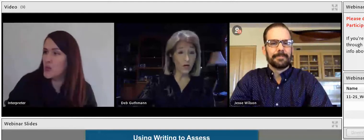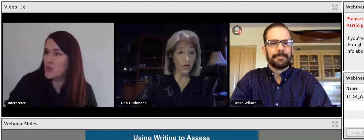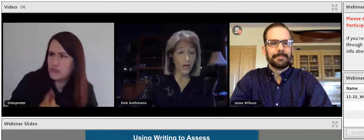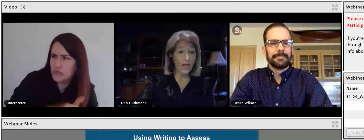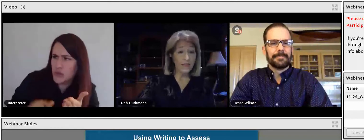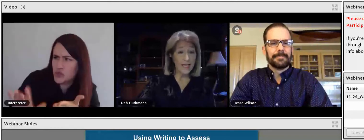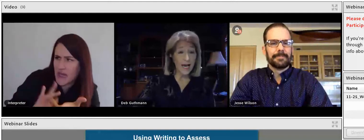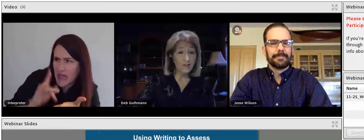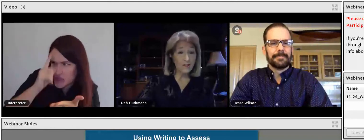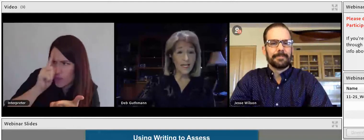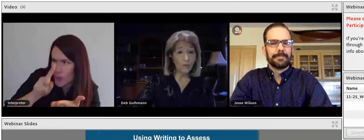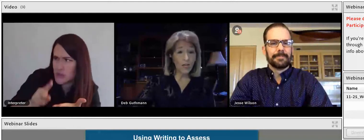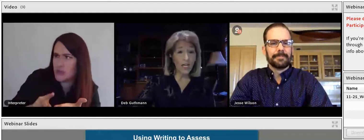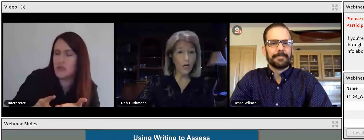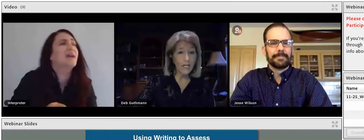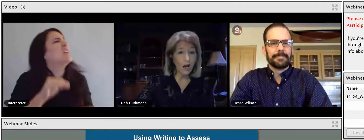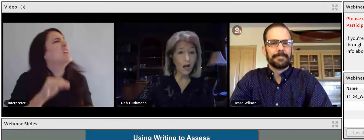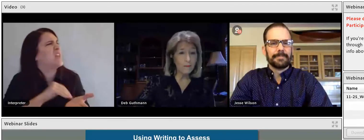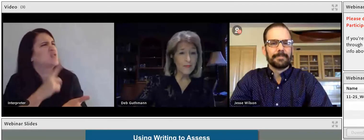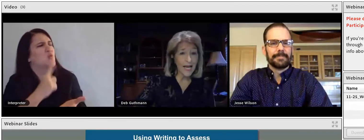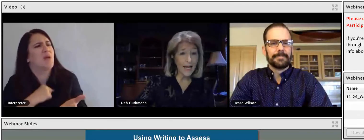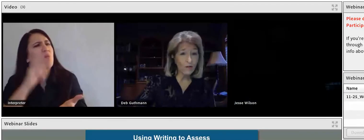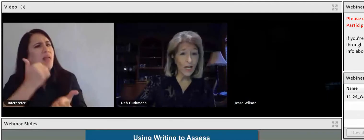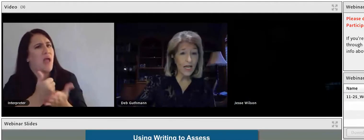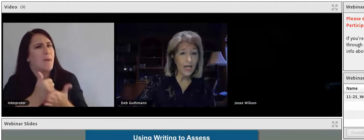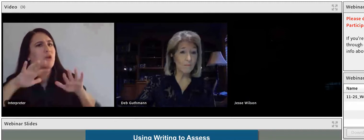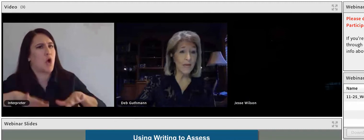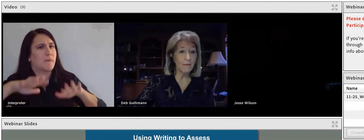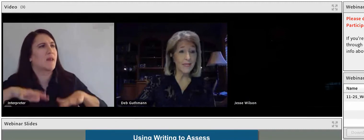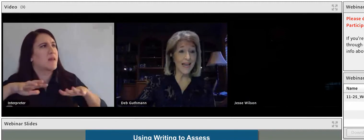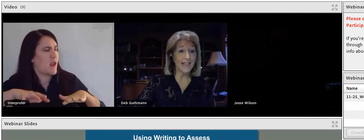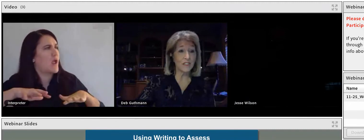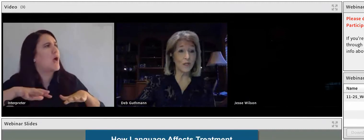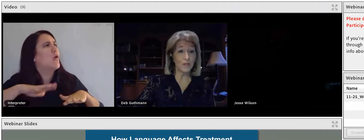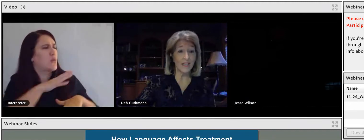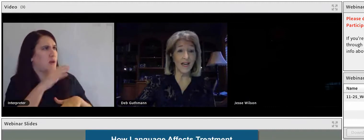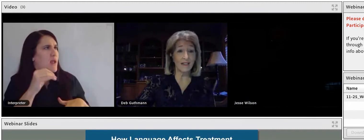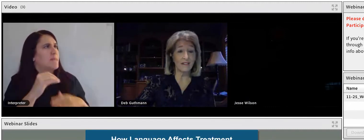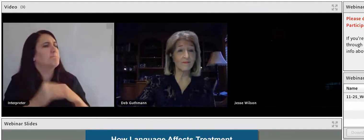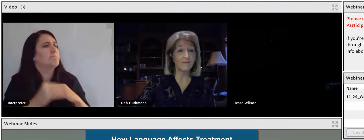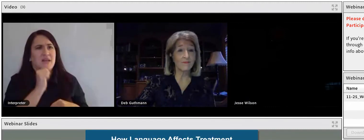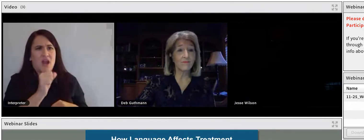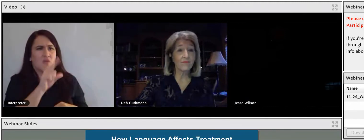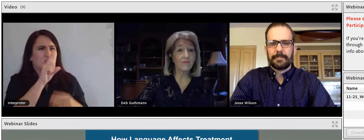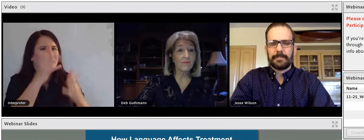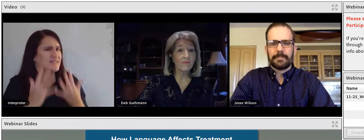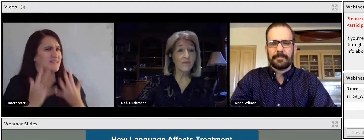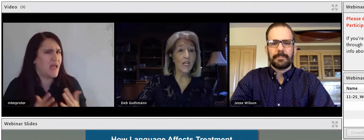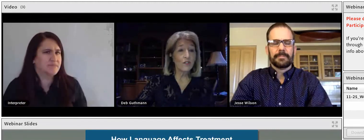medication for? The doctors say it will help me calm down and make me not so sad.